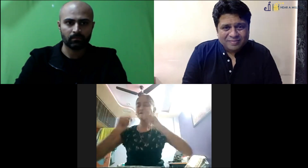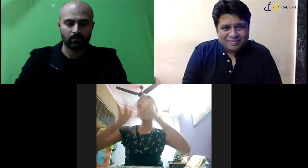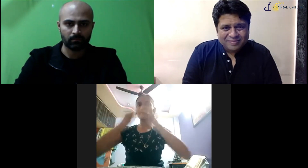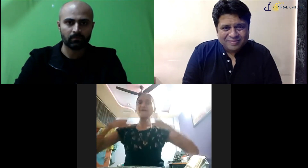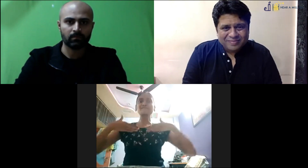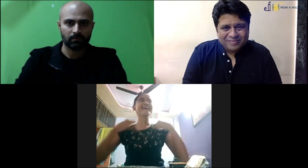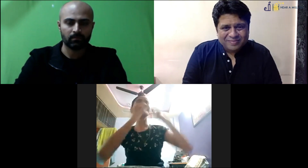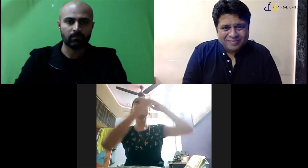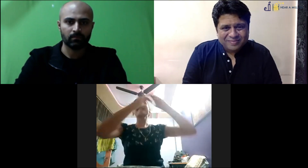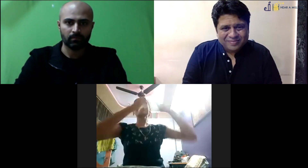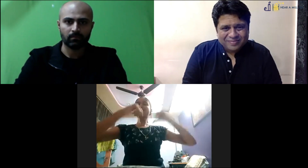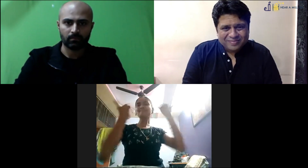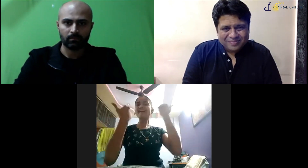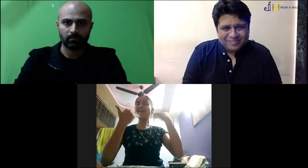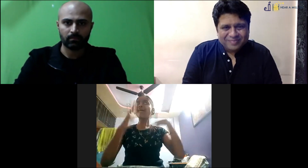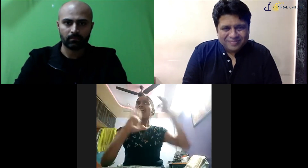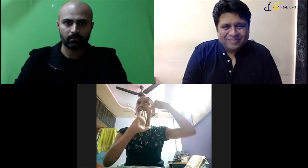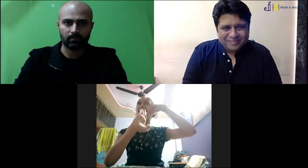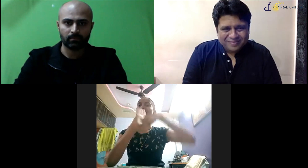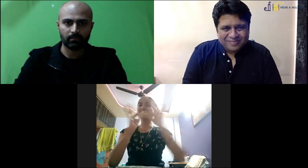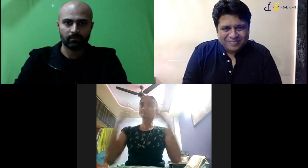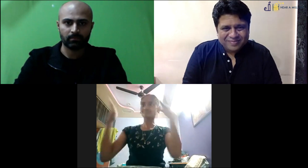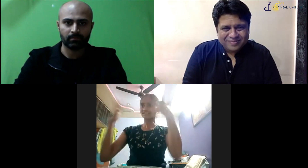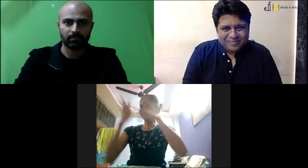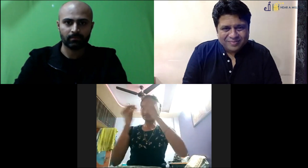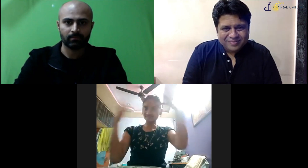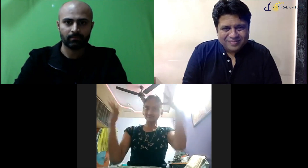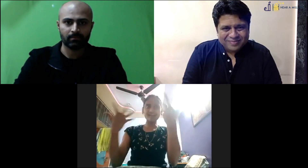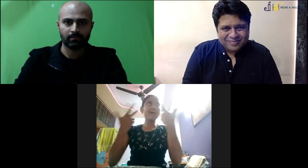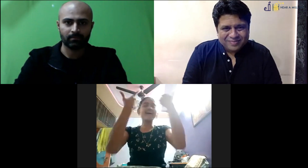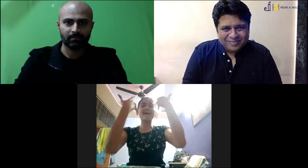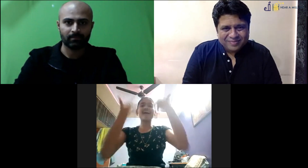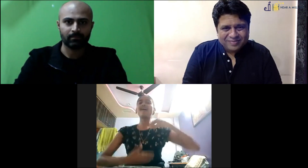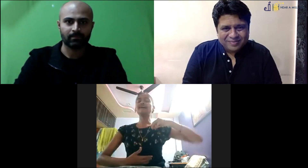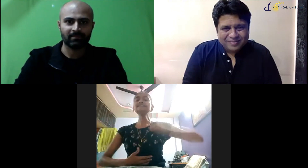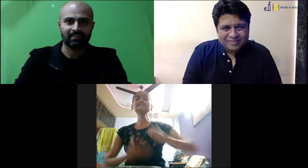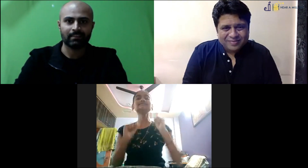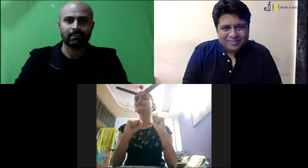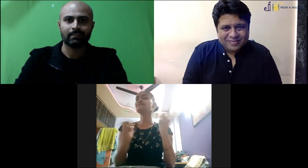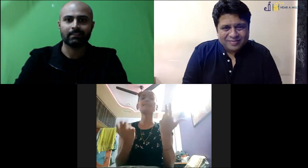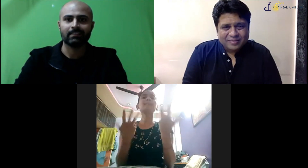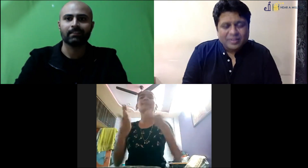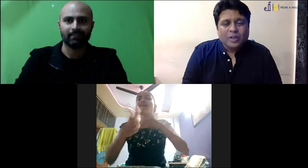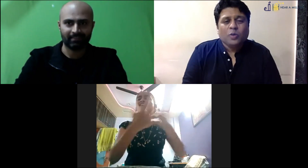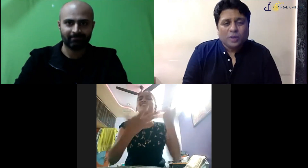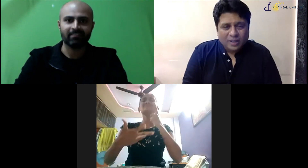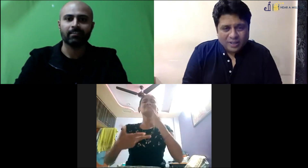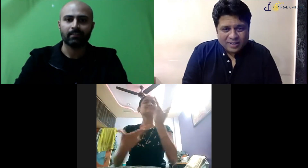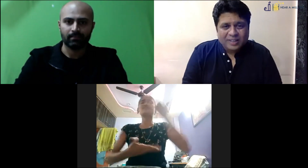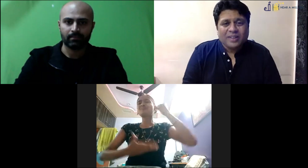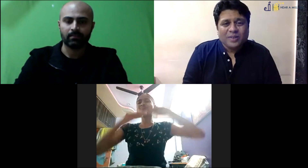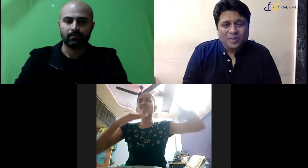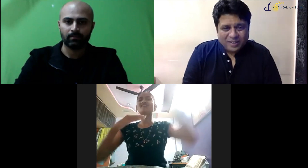of motivation, and they're excited to learn and grow with different programs and skill centers and everything.